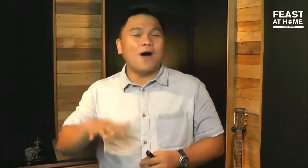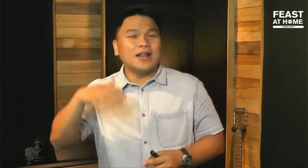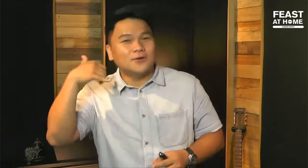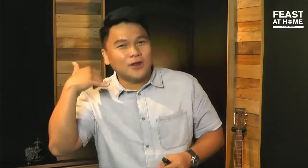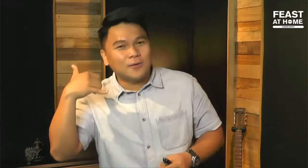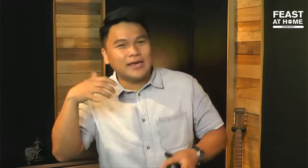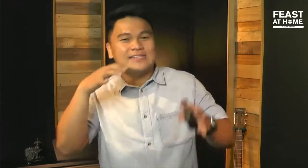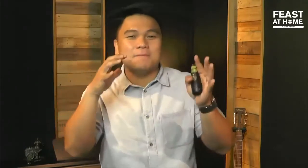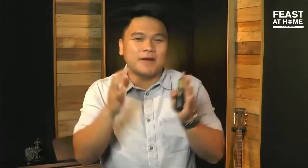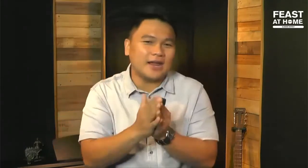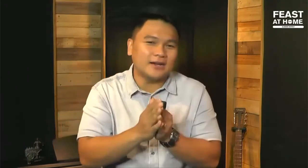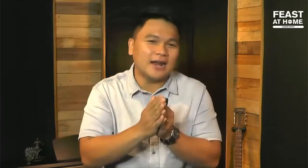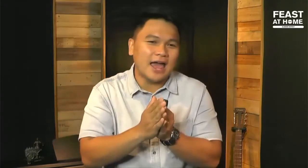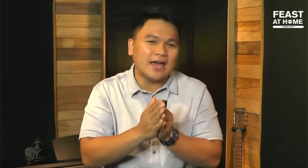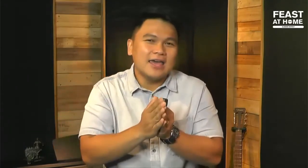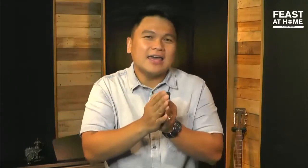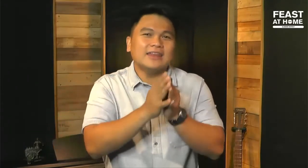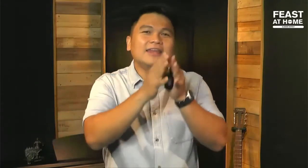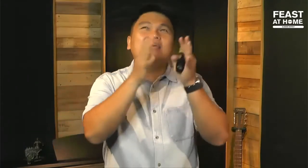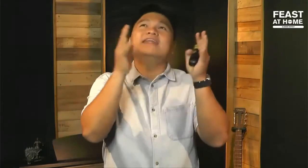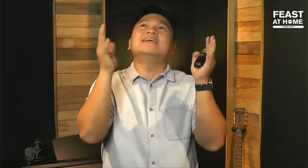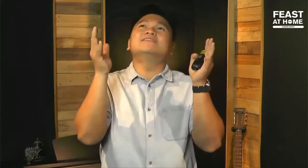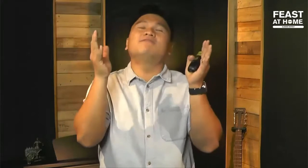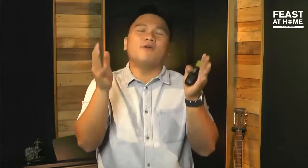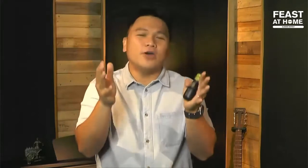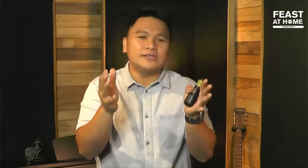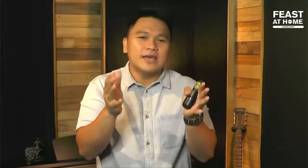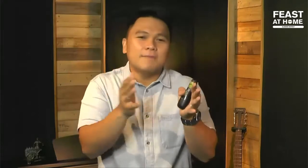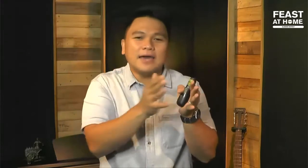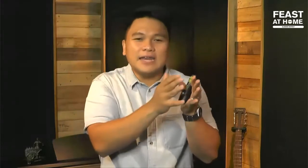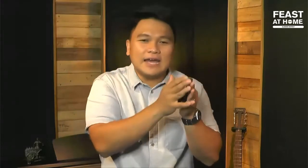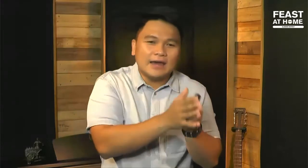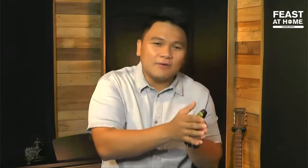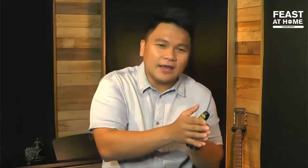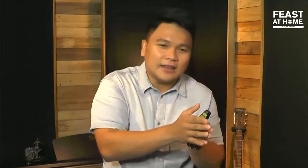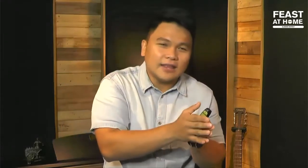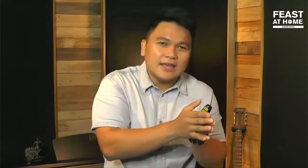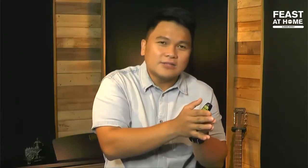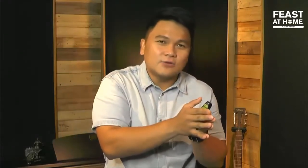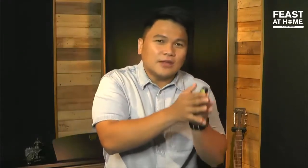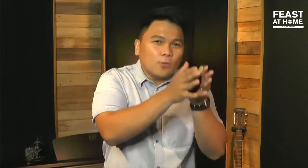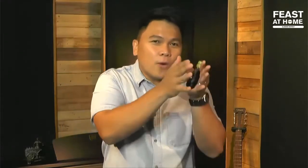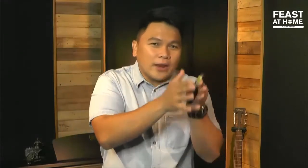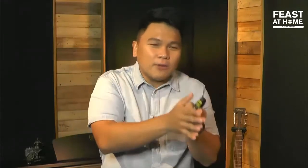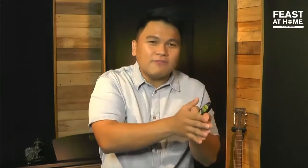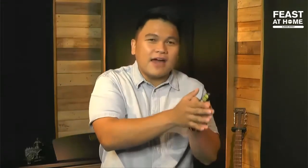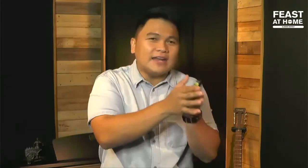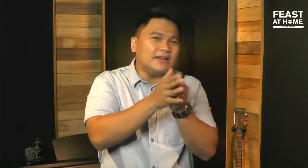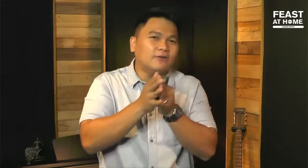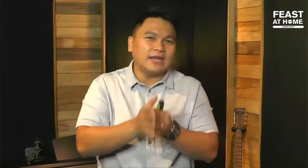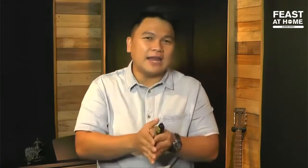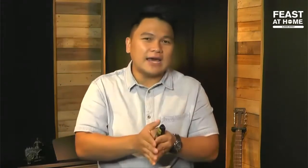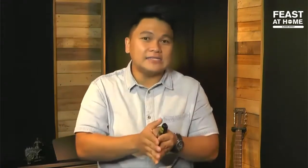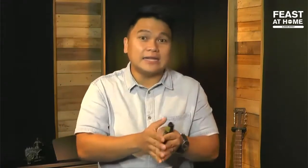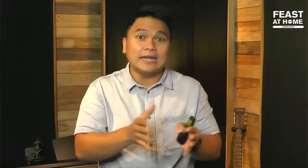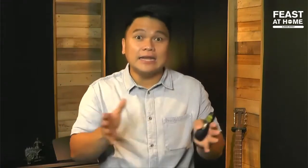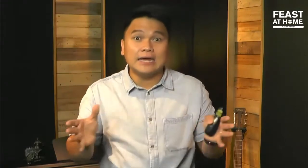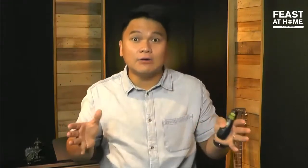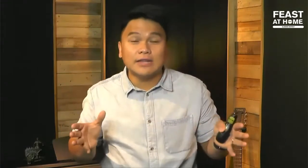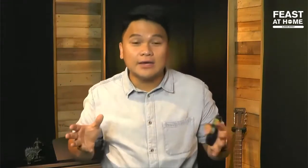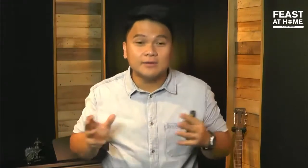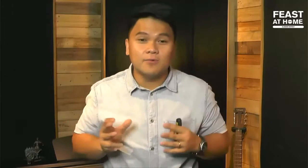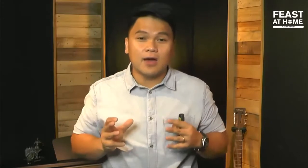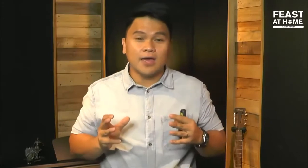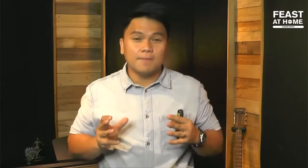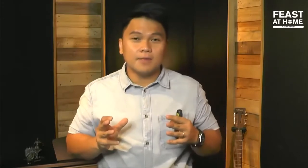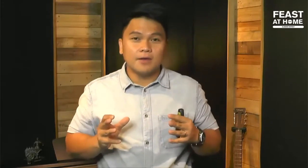ulit, one call away, isang prayer lang. And then heed His voice. Makinig ka lang ulit. So that when we finally realize na naliligaw